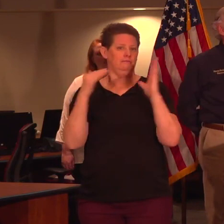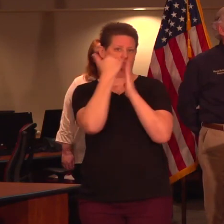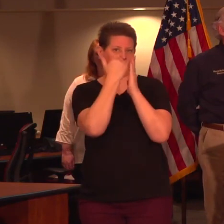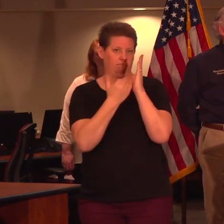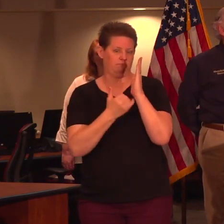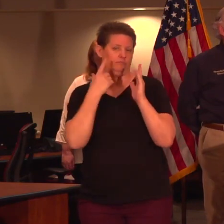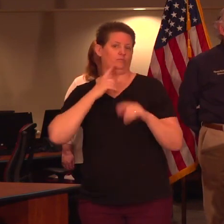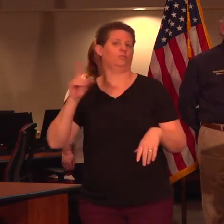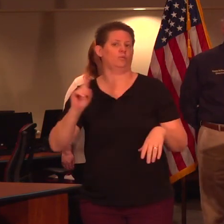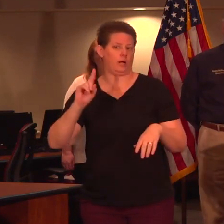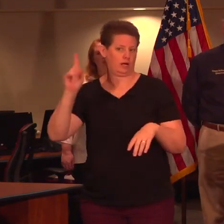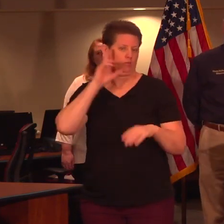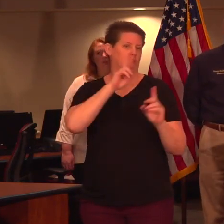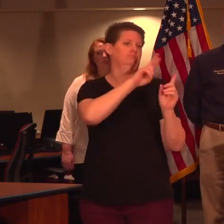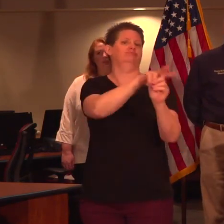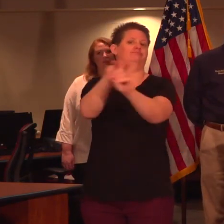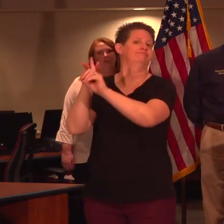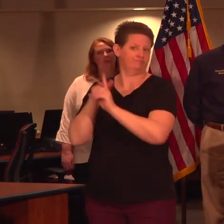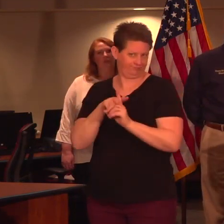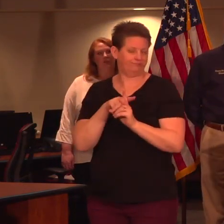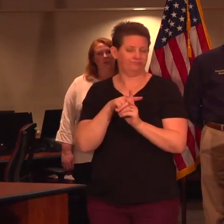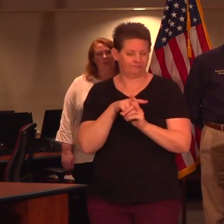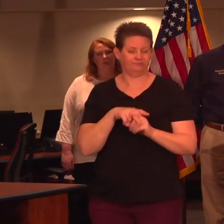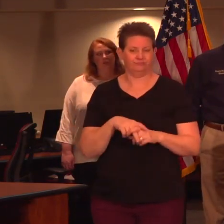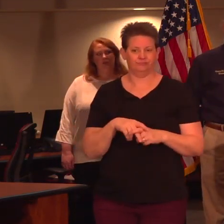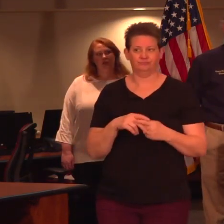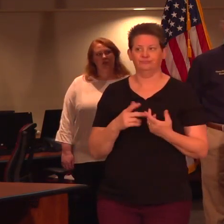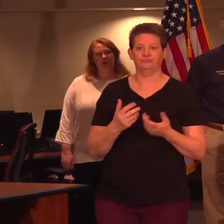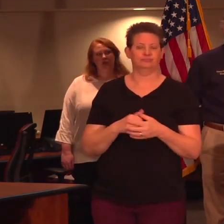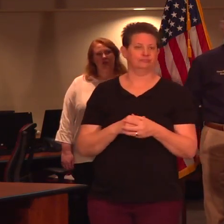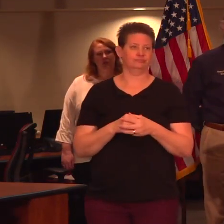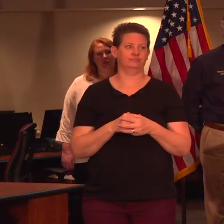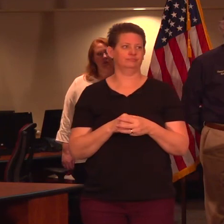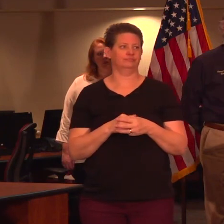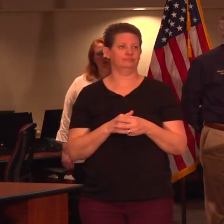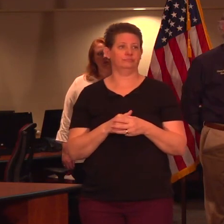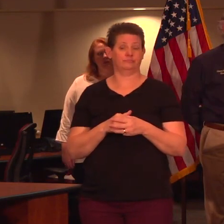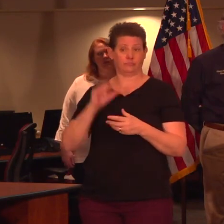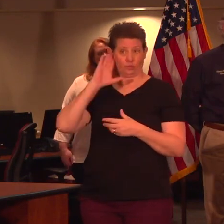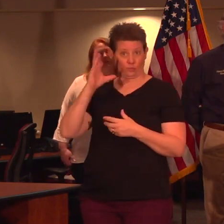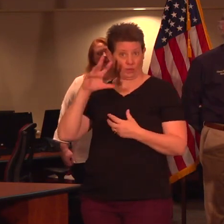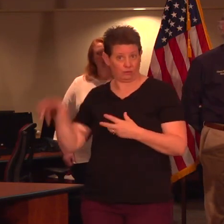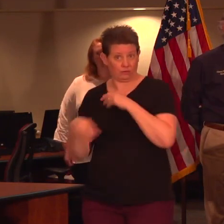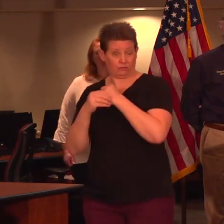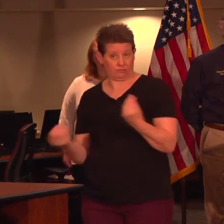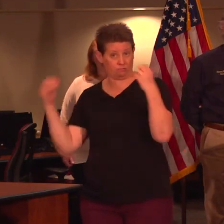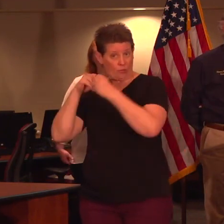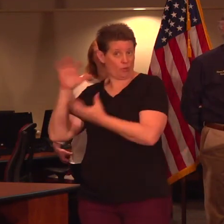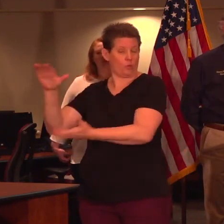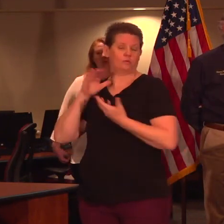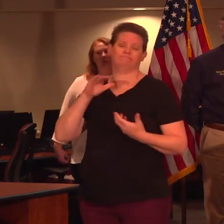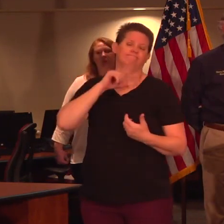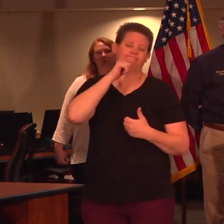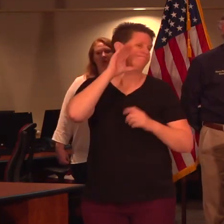be allocated, for lack of a better word. And we do not see that we'll be receiving another batch anytime